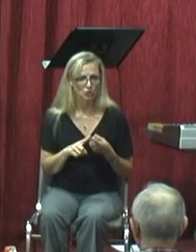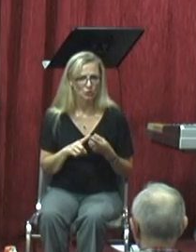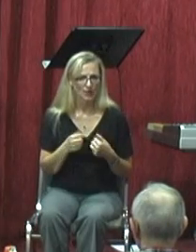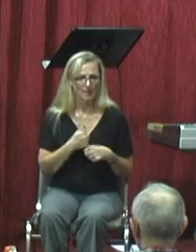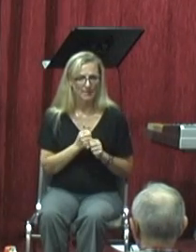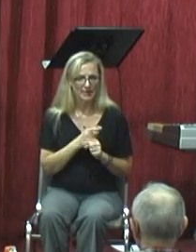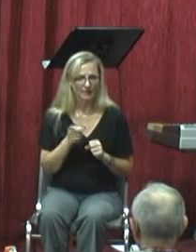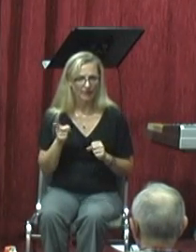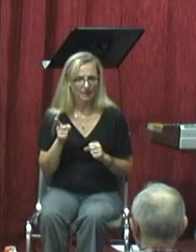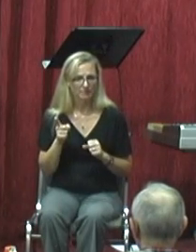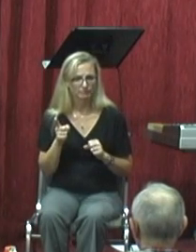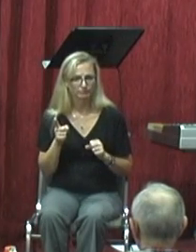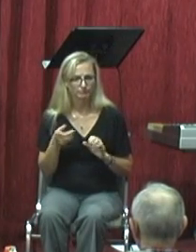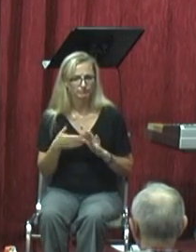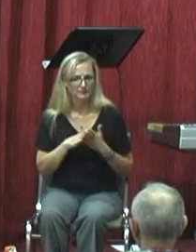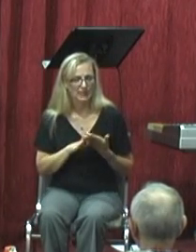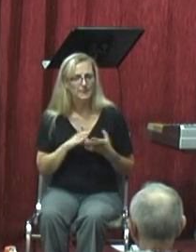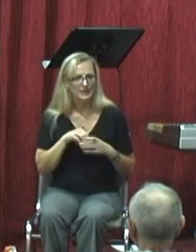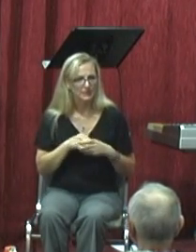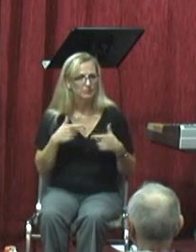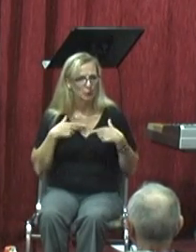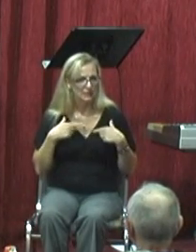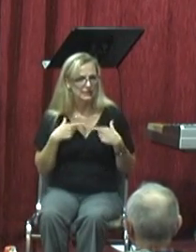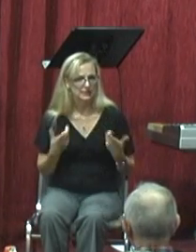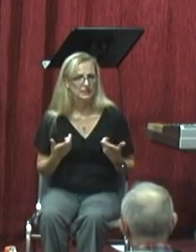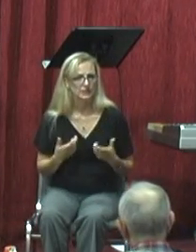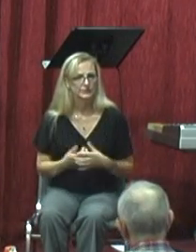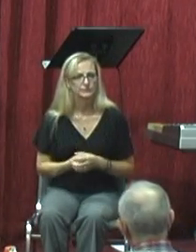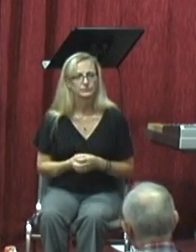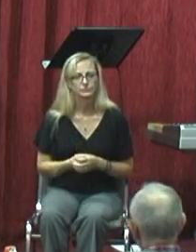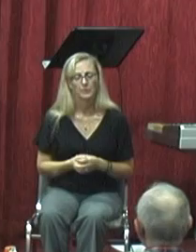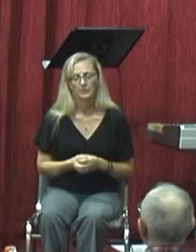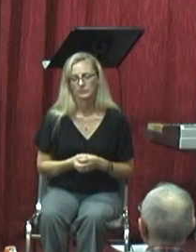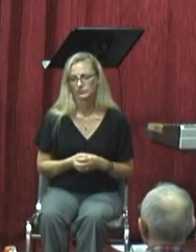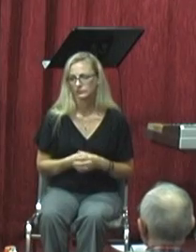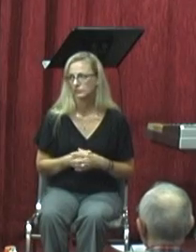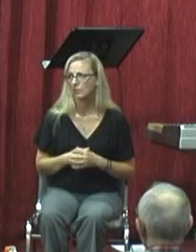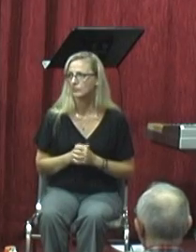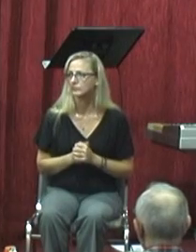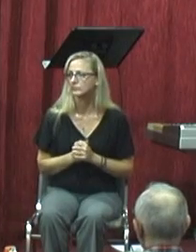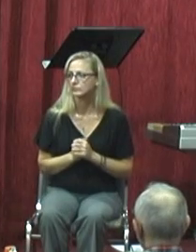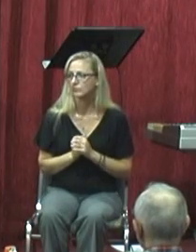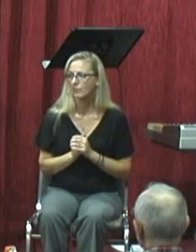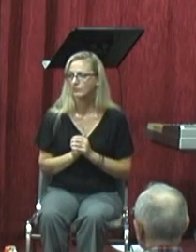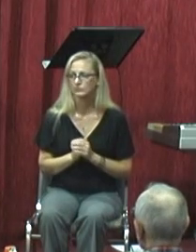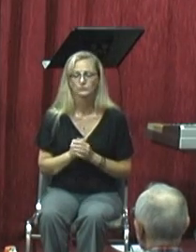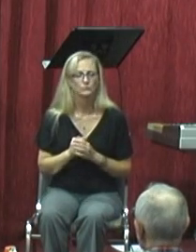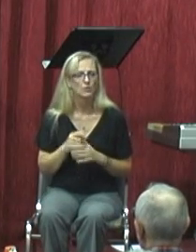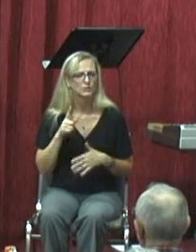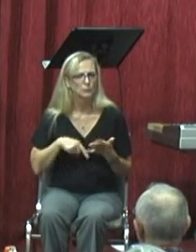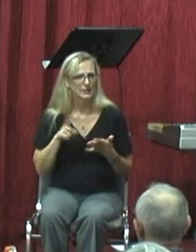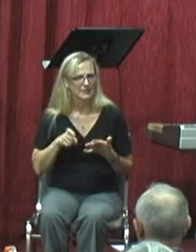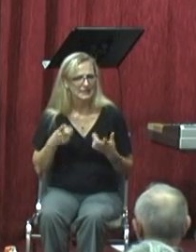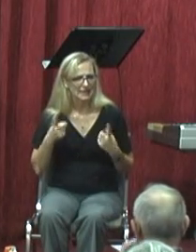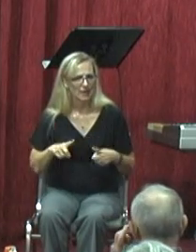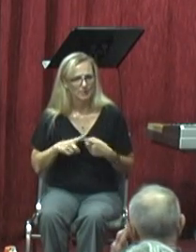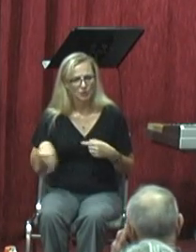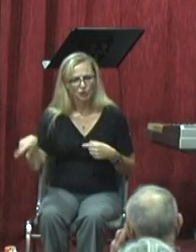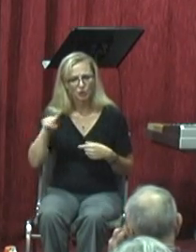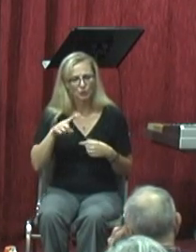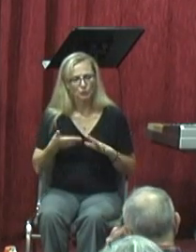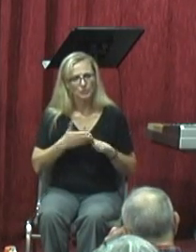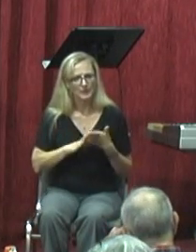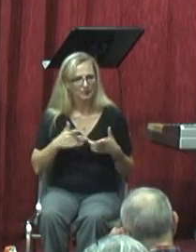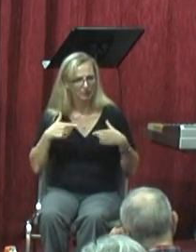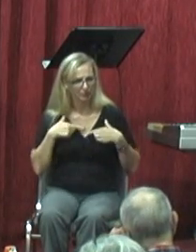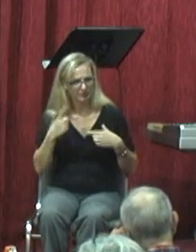them into Kohanim. So what has to happen to you to become a